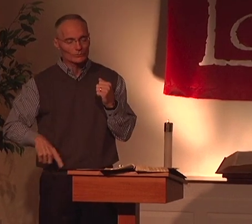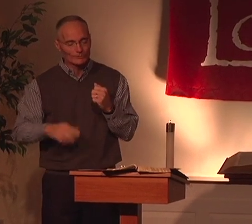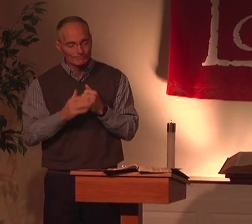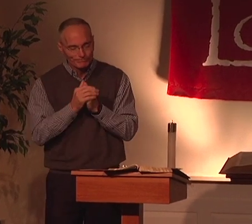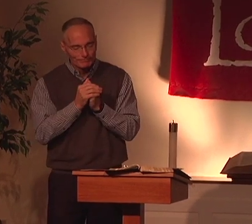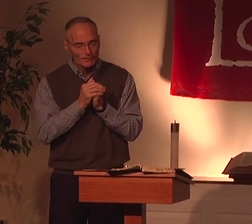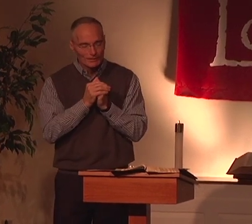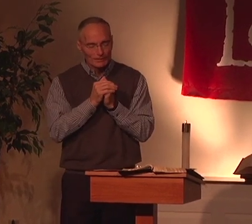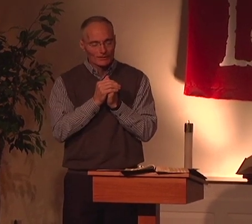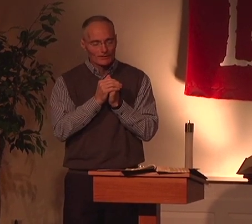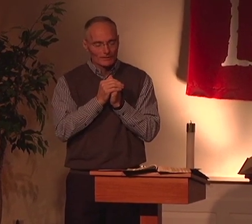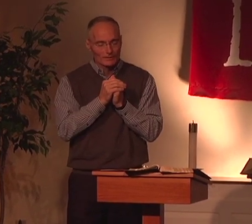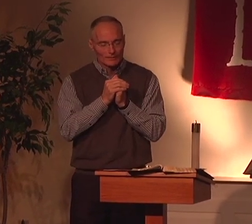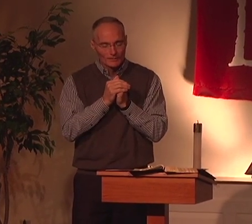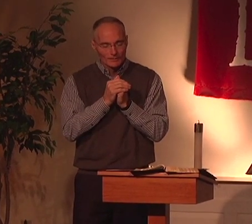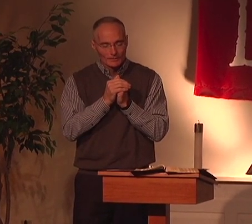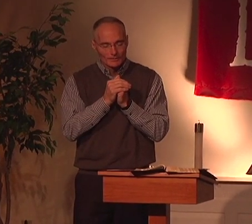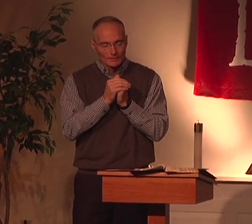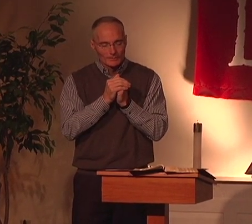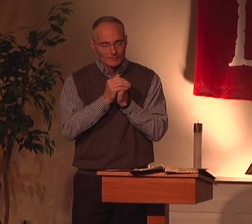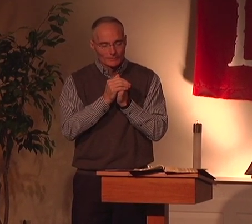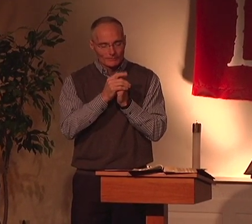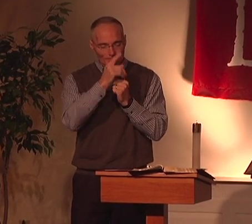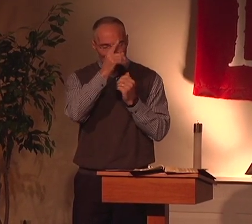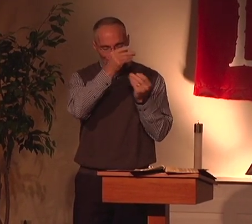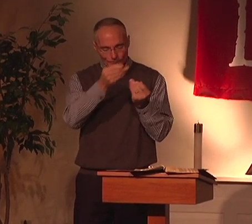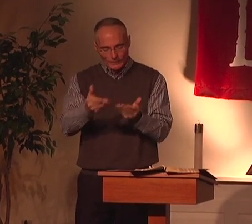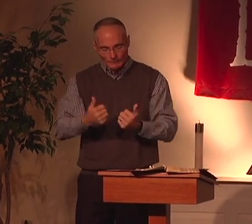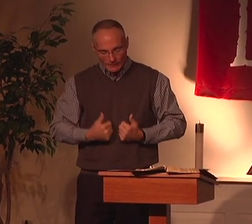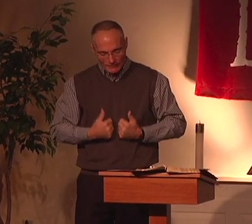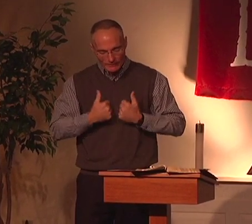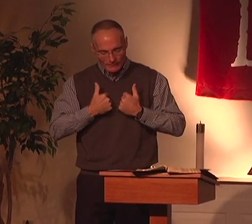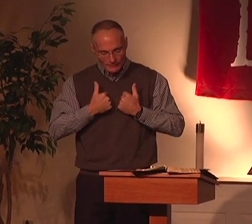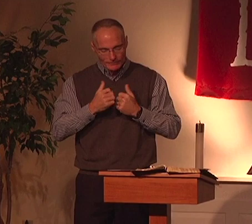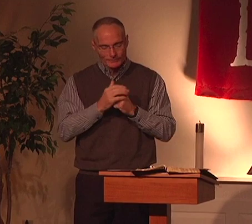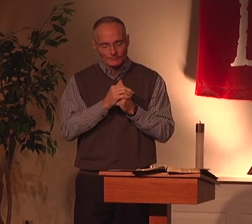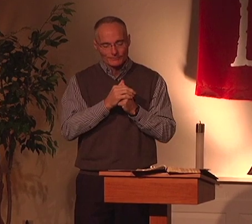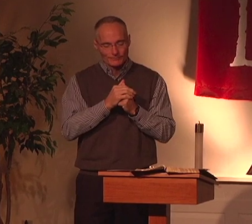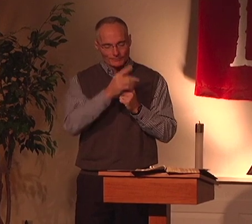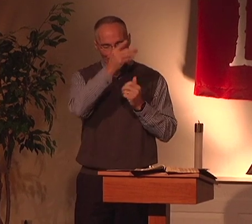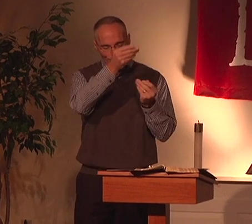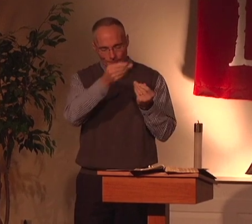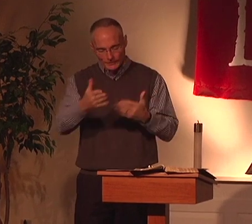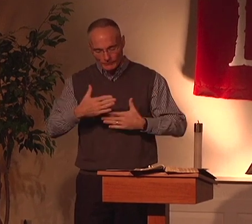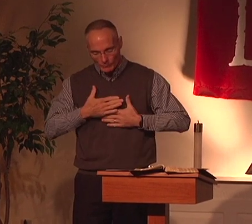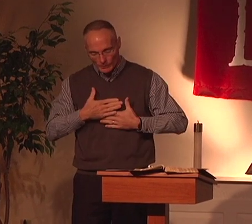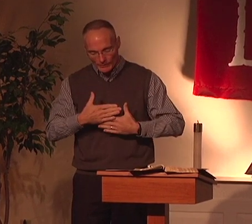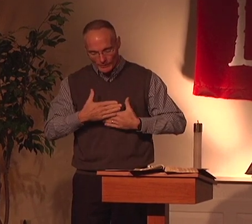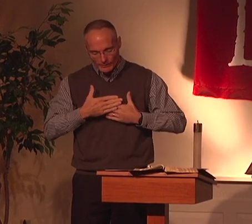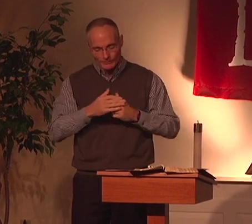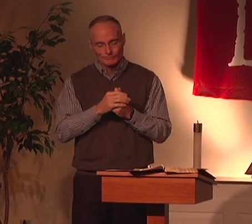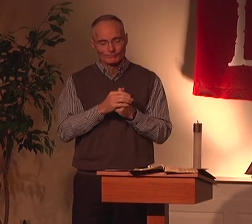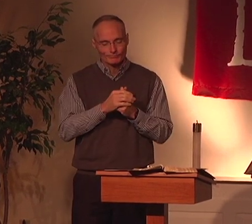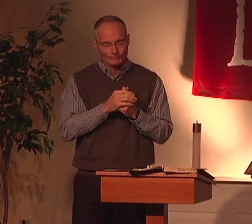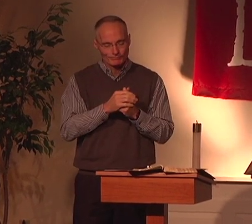Precious Lord Precious Lord Giver of life You've given us breath